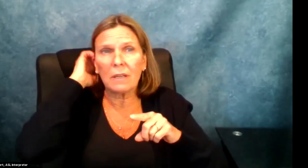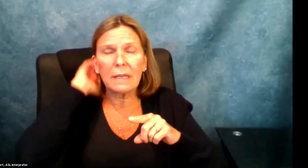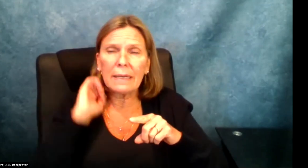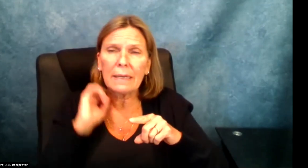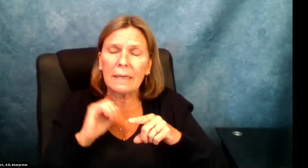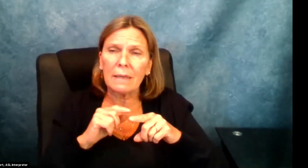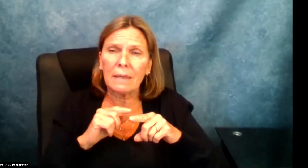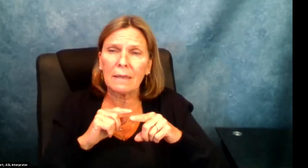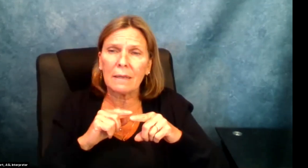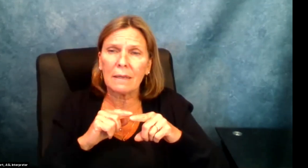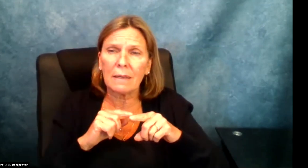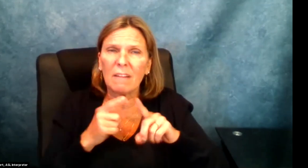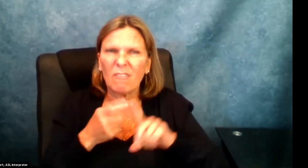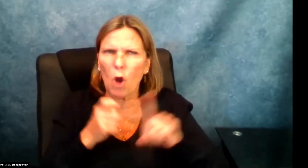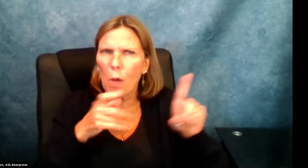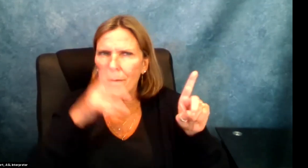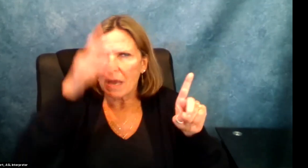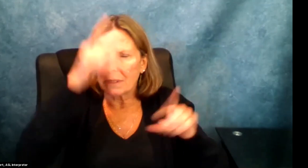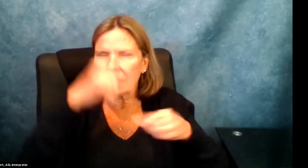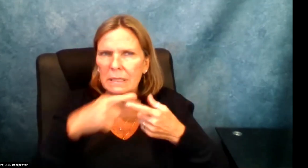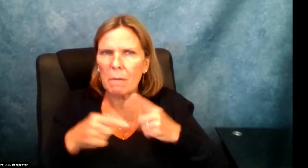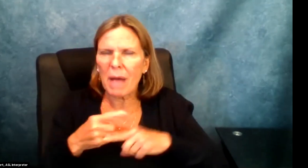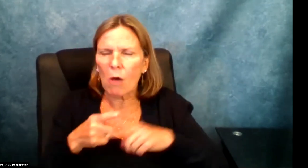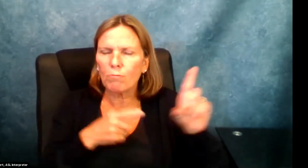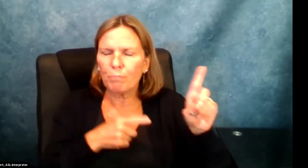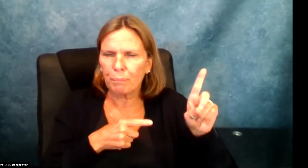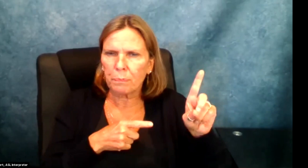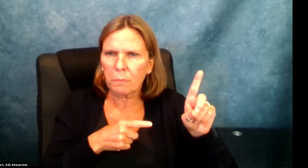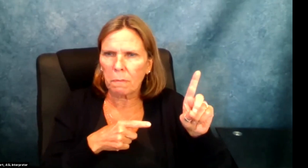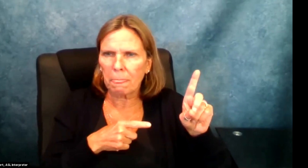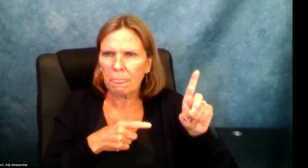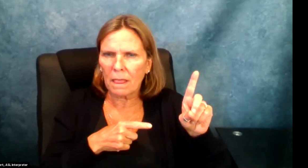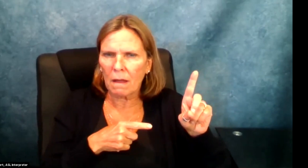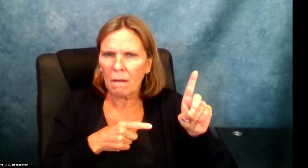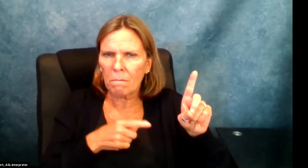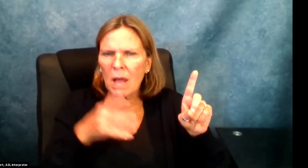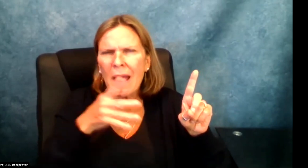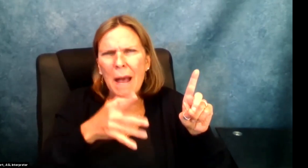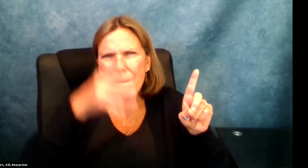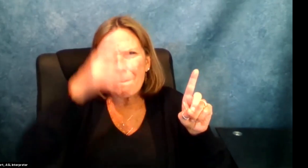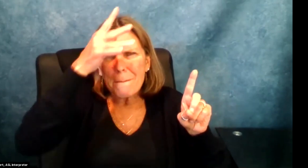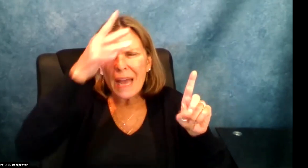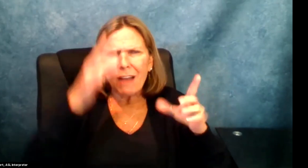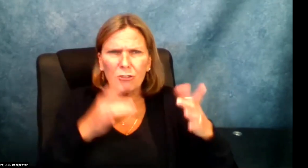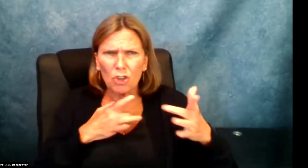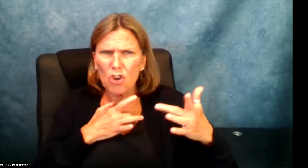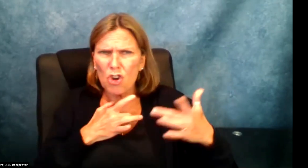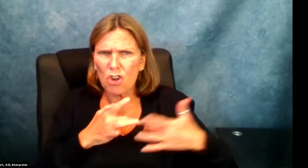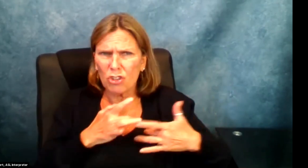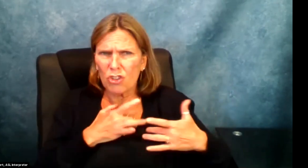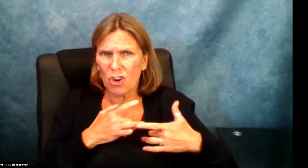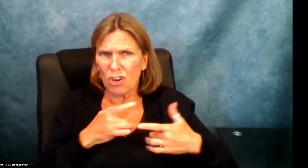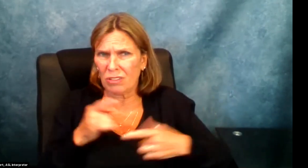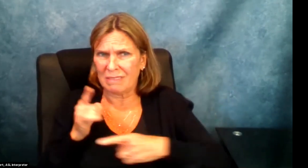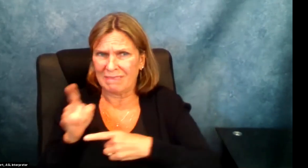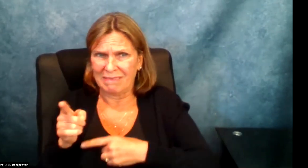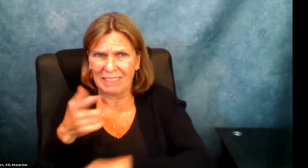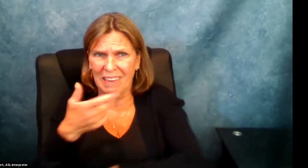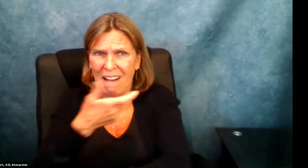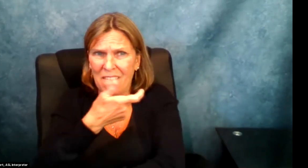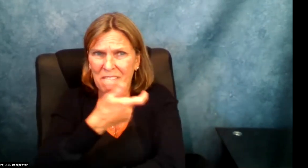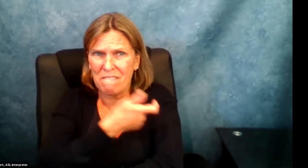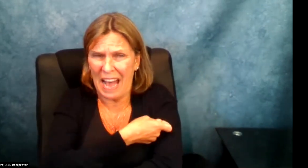about seeing concerns or hearing concerns about whether or not the vaccine can affect